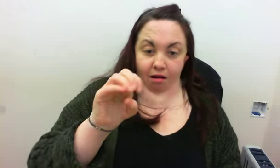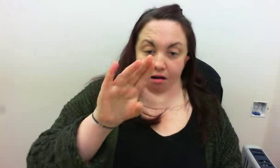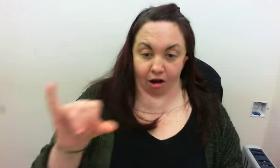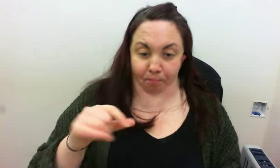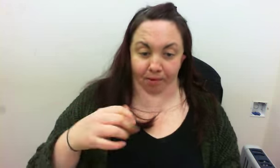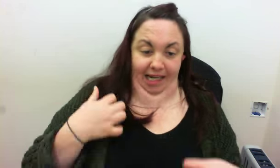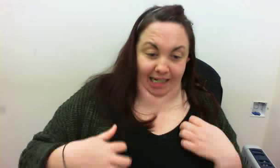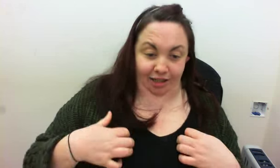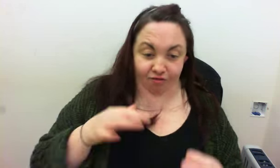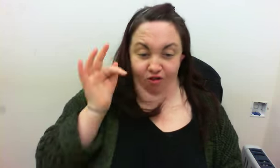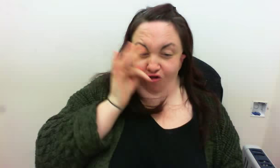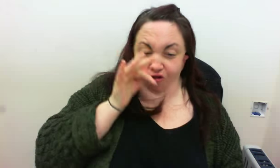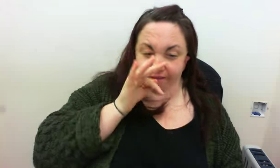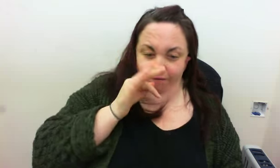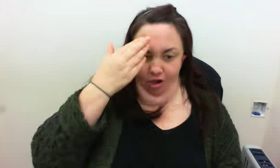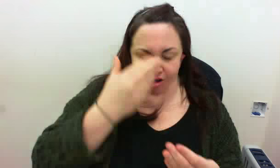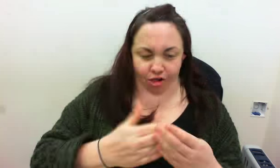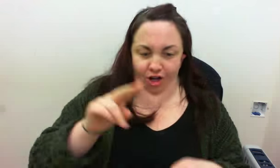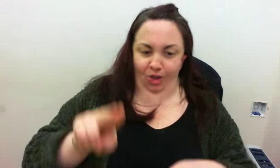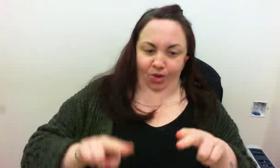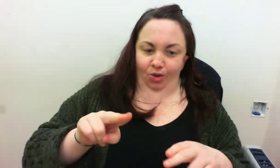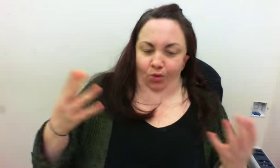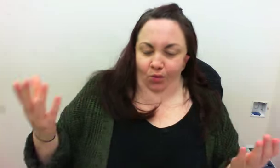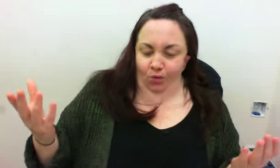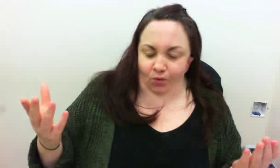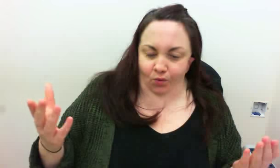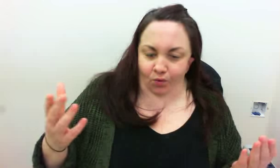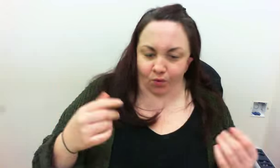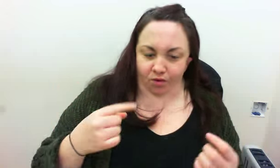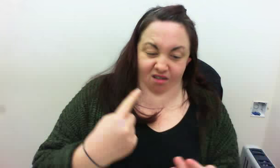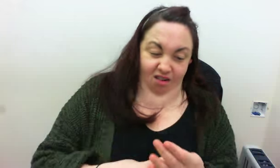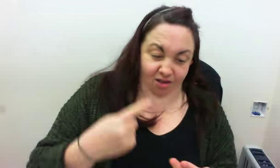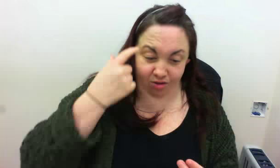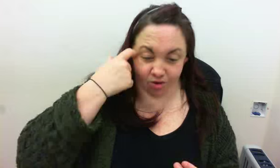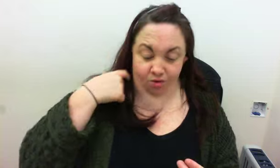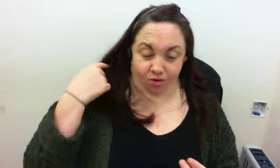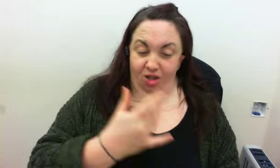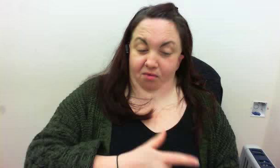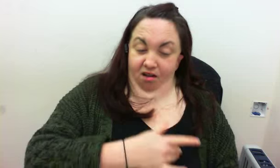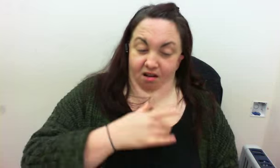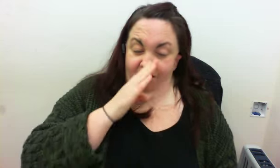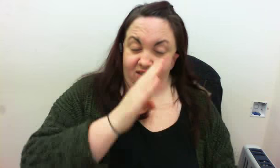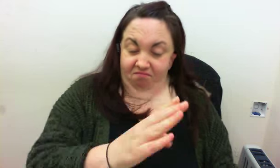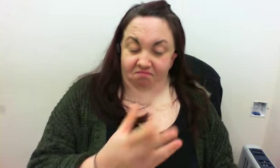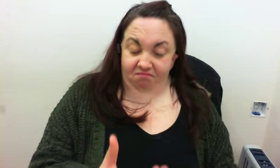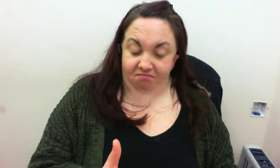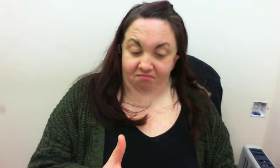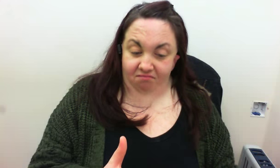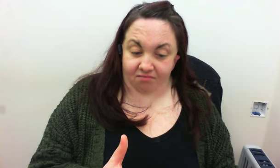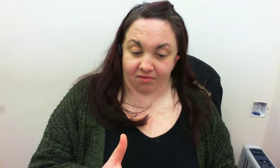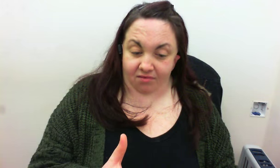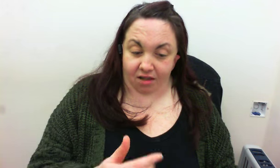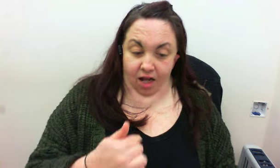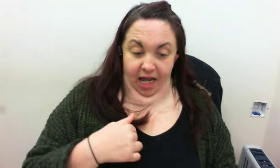and it's, you know, you're learning something new. Also, like, to be honest with you, you know, the students that I teach, I'm a